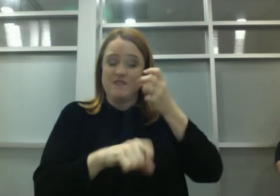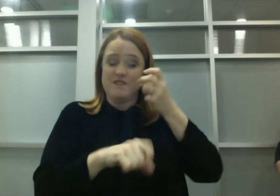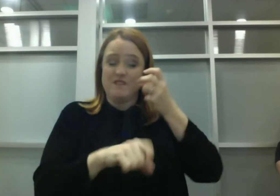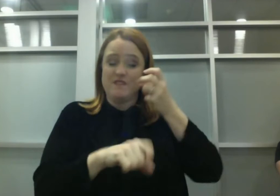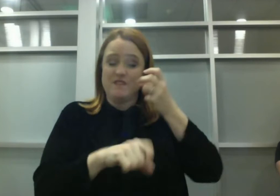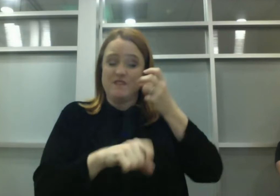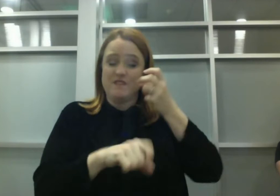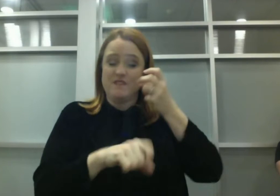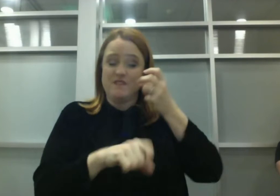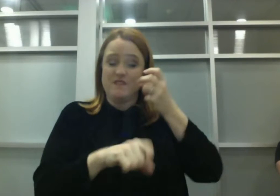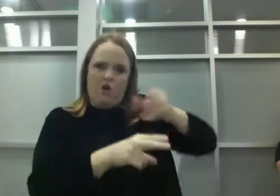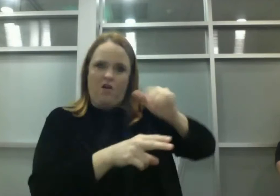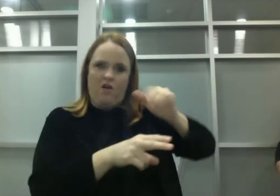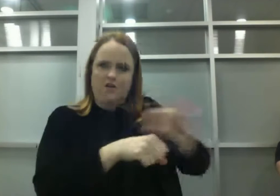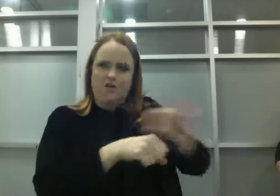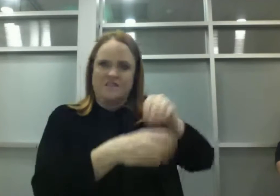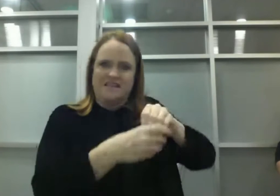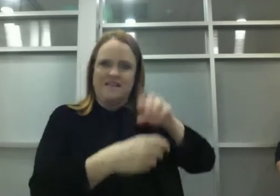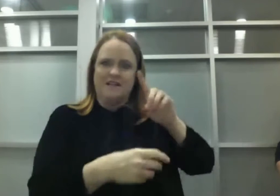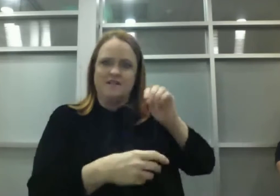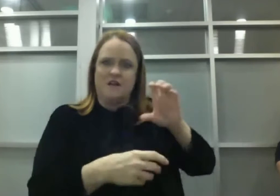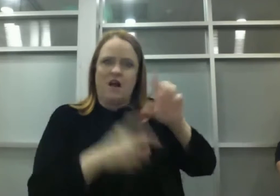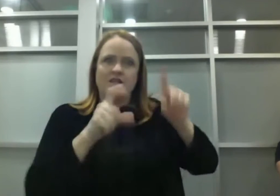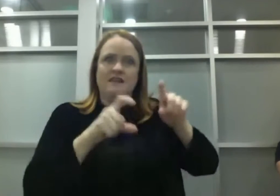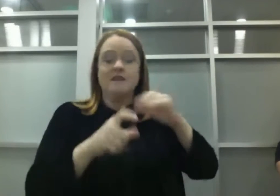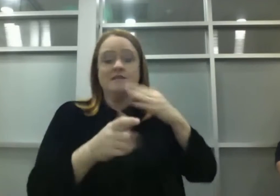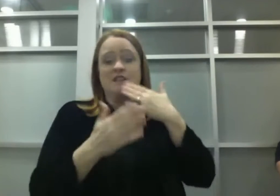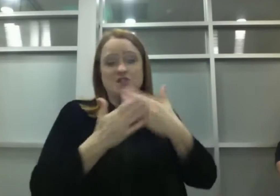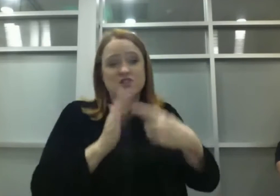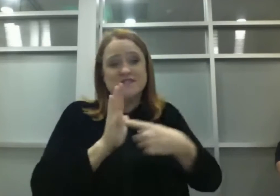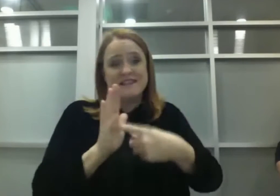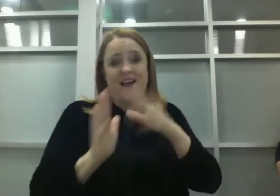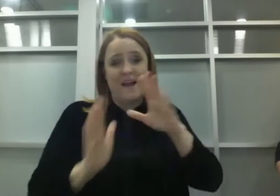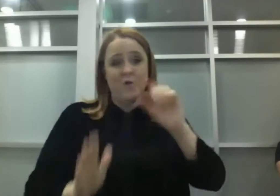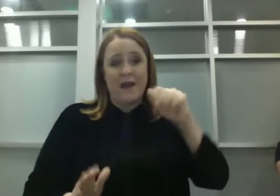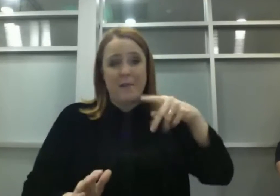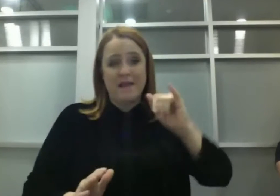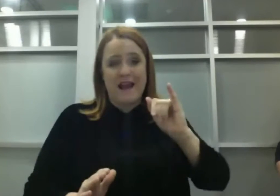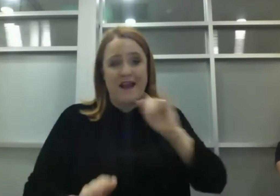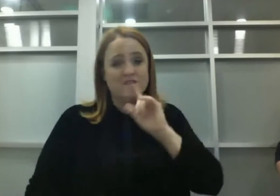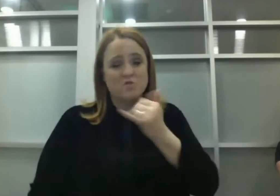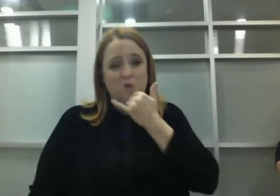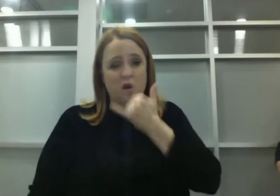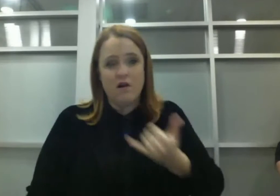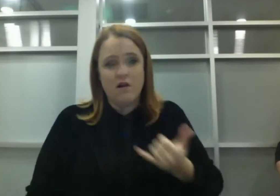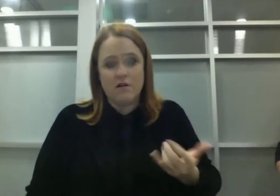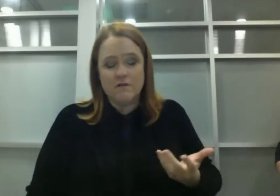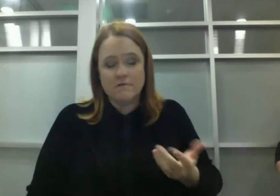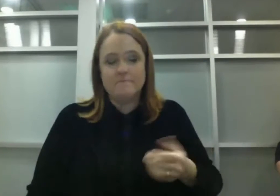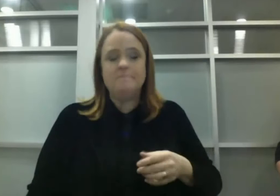in the doc test, that's a good sign that your API is wrong, that it's going to be hard to